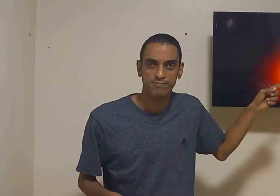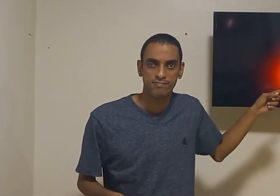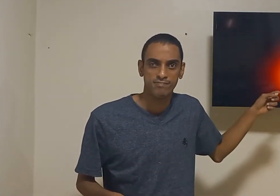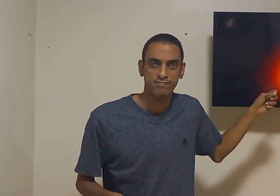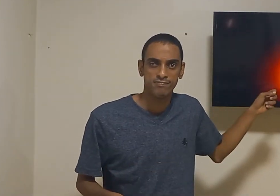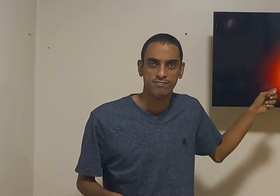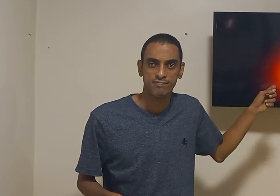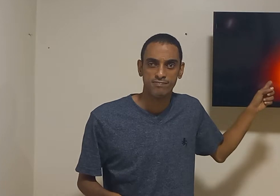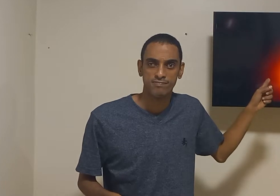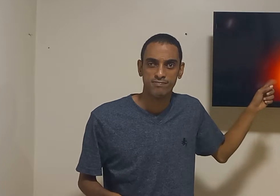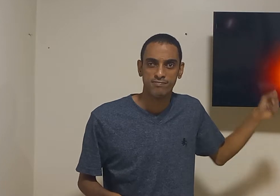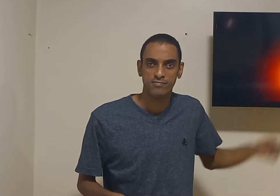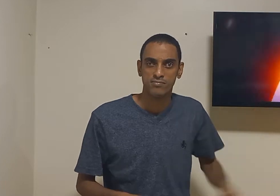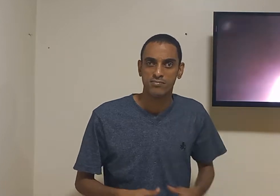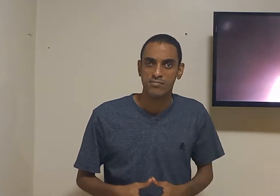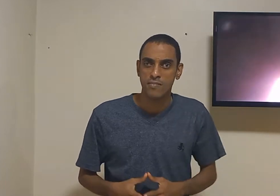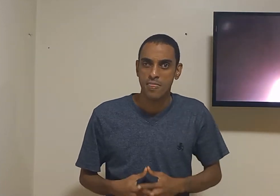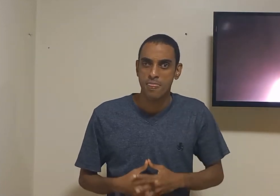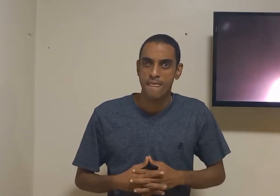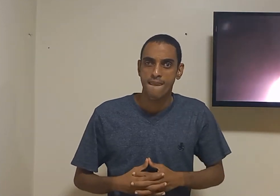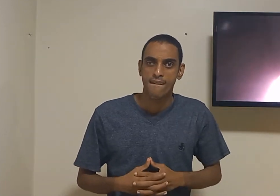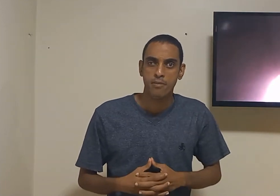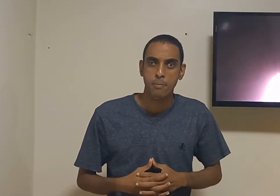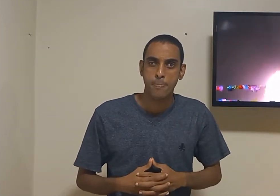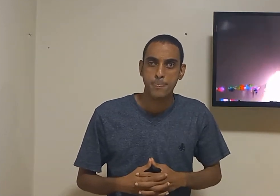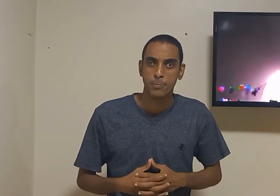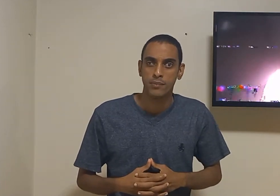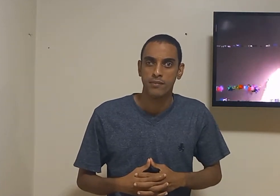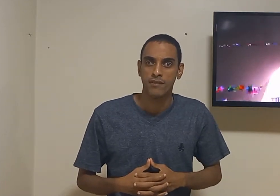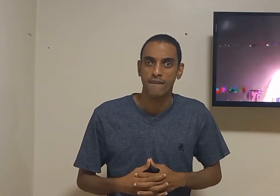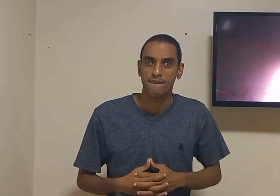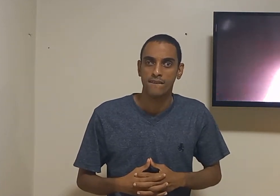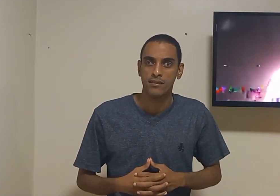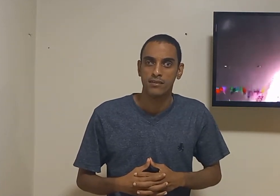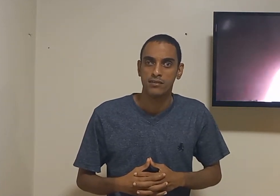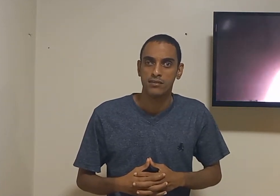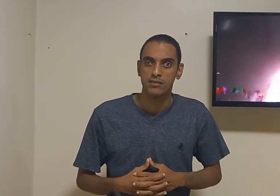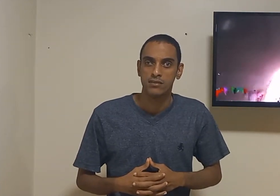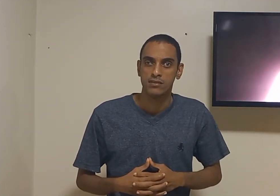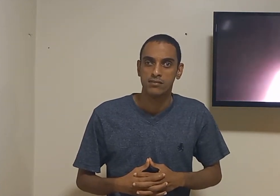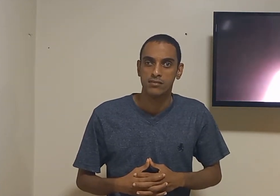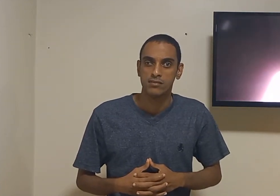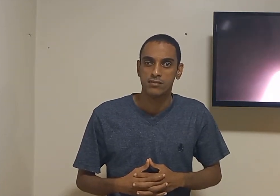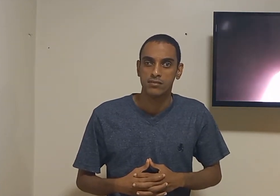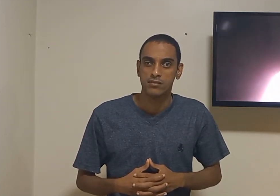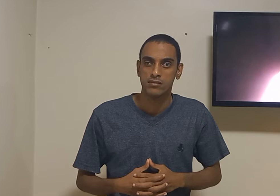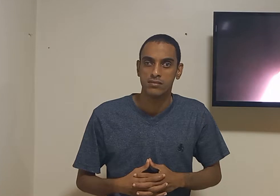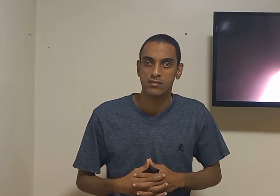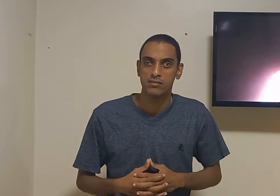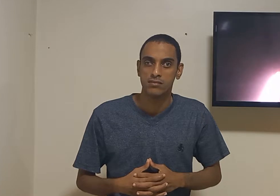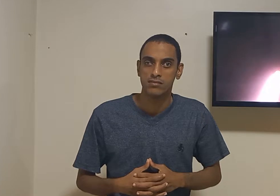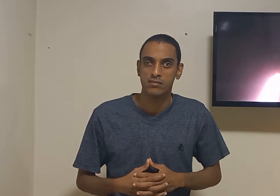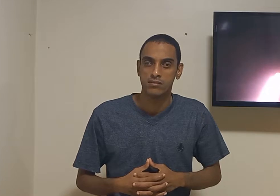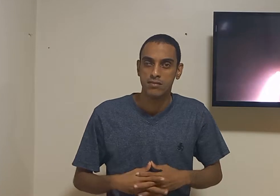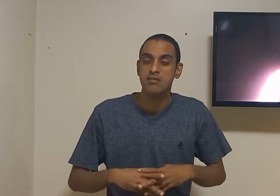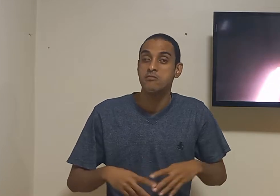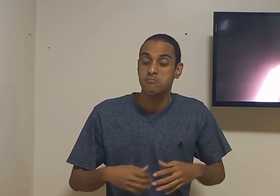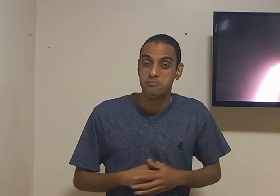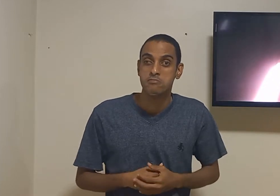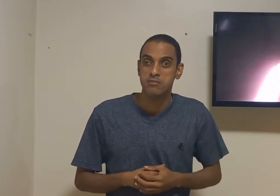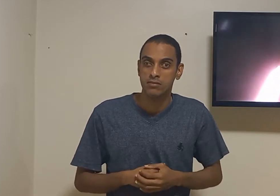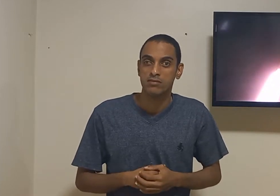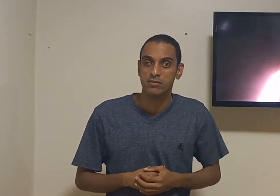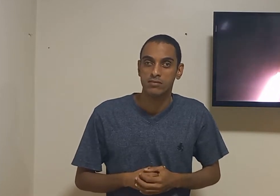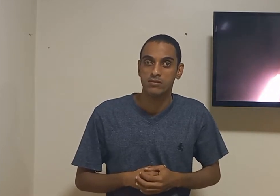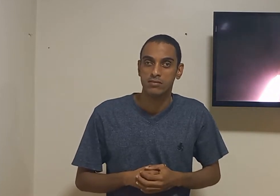First milestone will be forward and pass through max Q at about 109 seconds into launch. This is the greatest period of atmospheric force on the